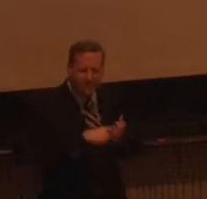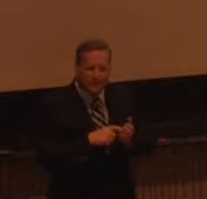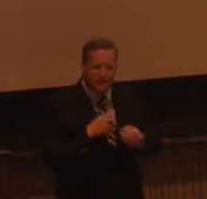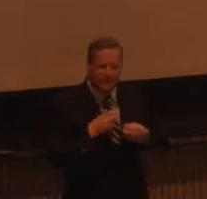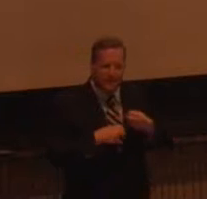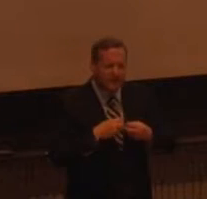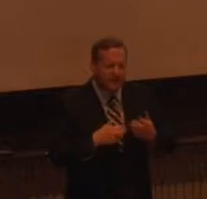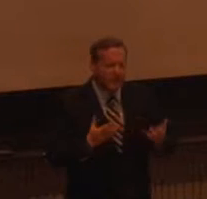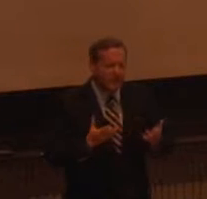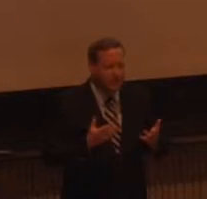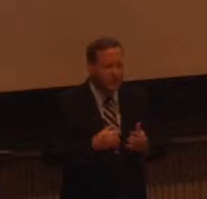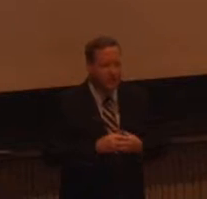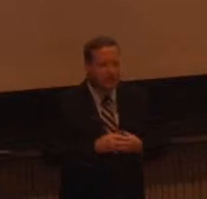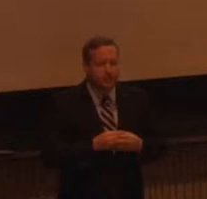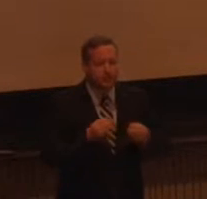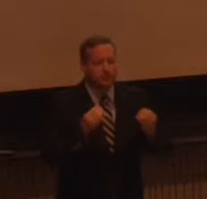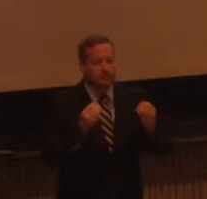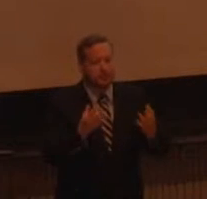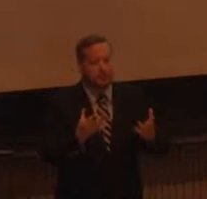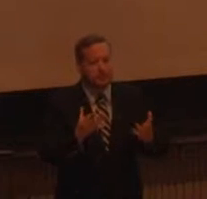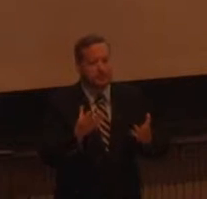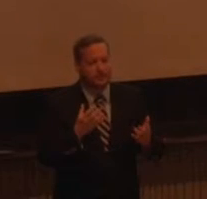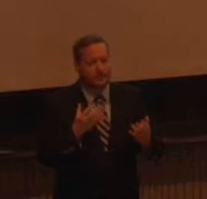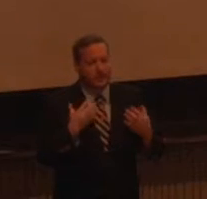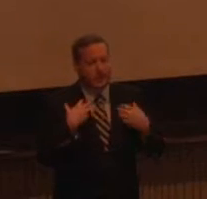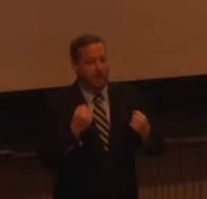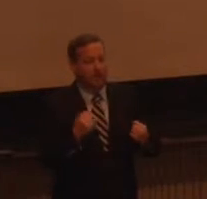all those same events directly.